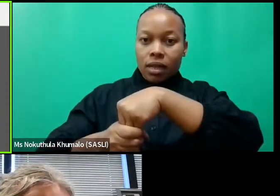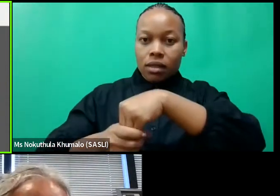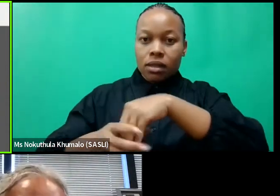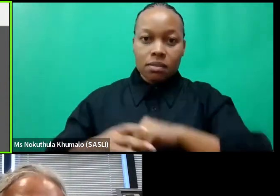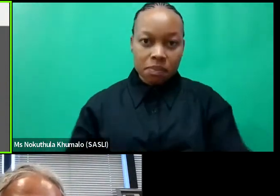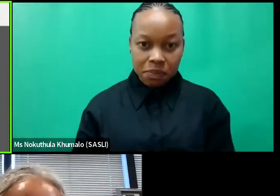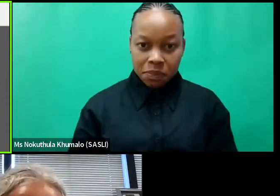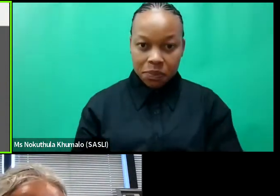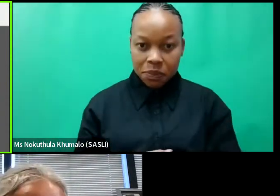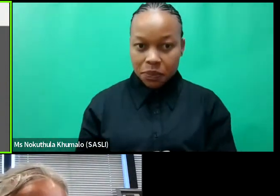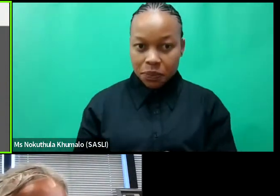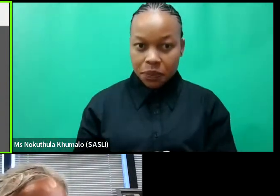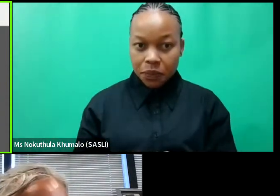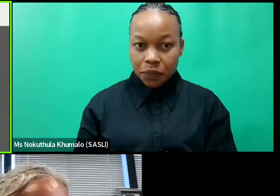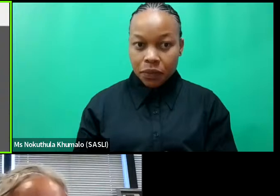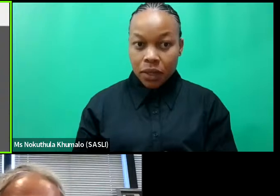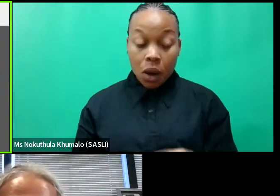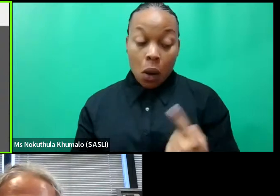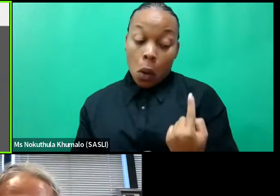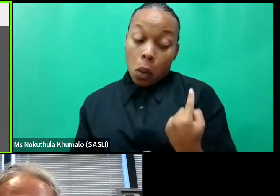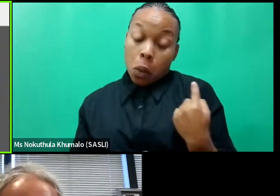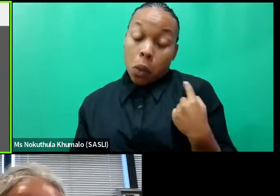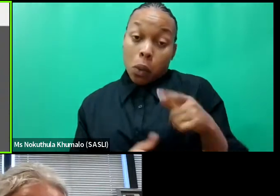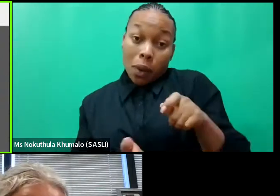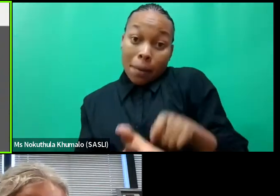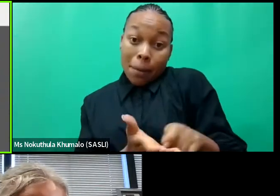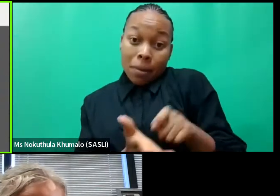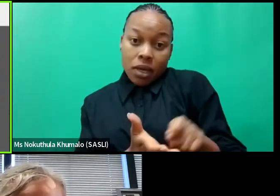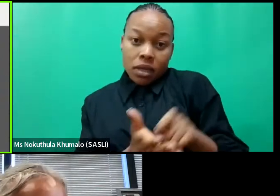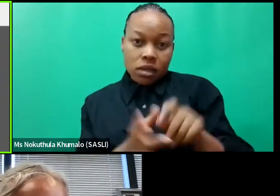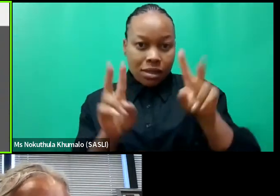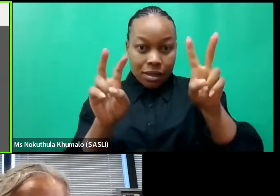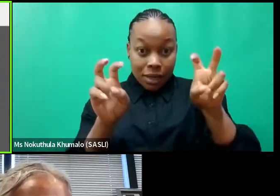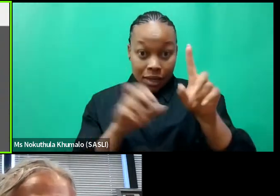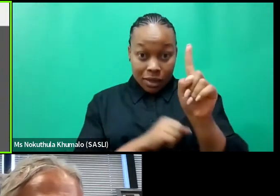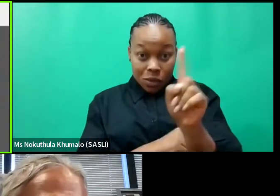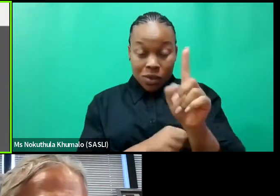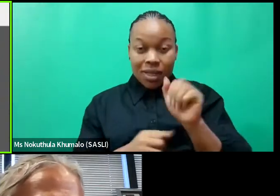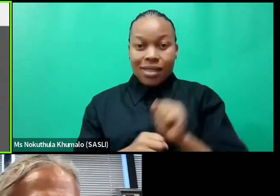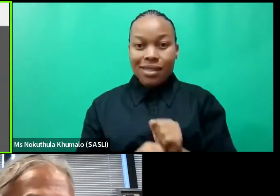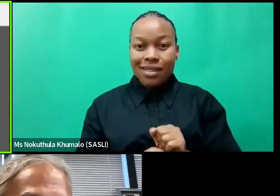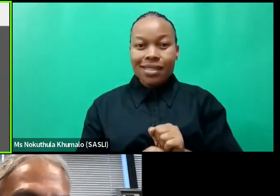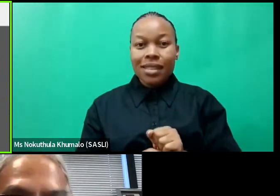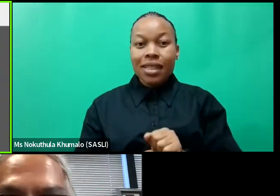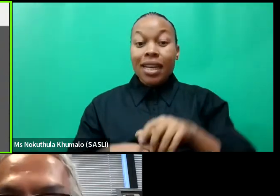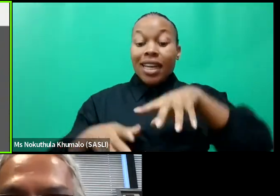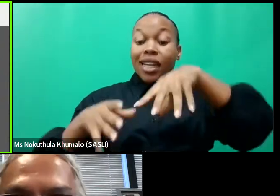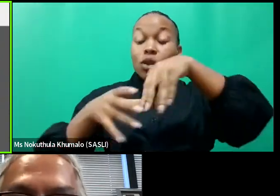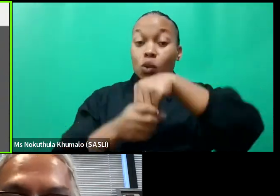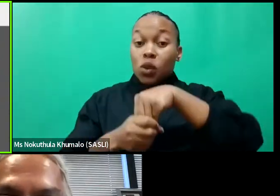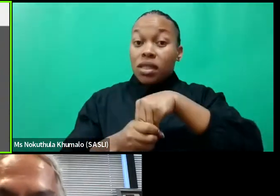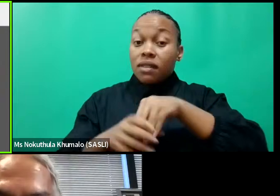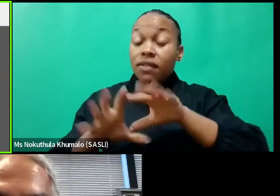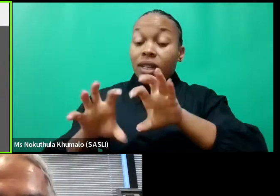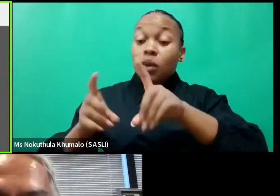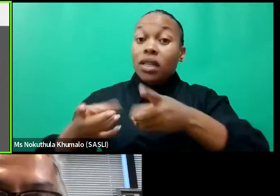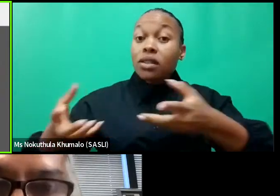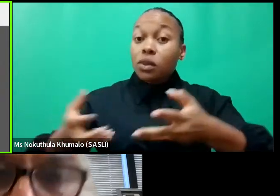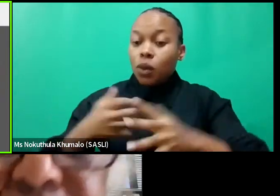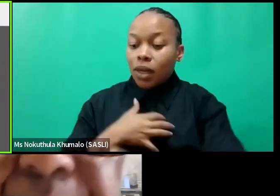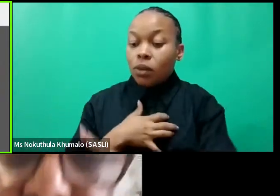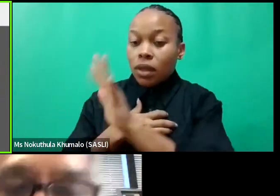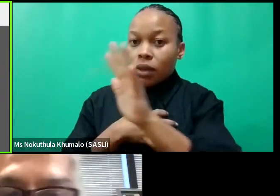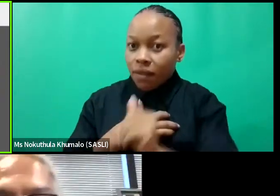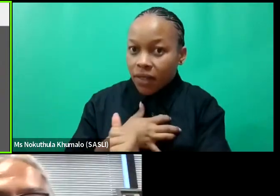His latest publication is titled Inclusive Education in South Africa and the Developing World,